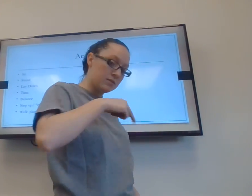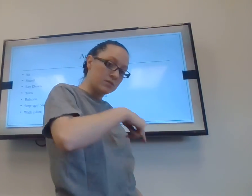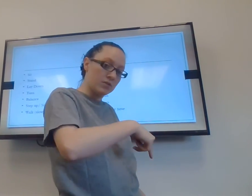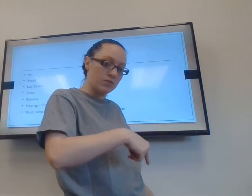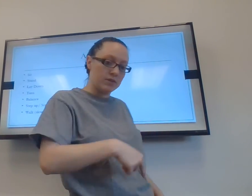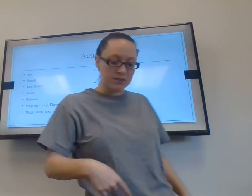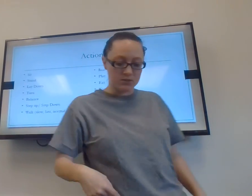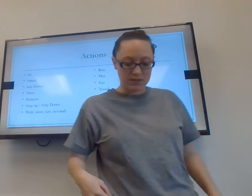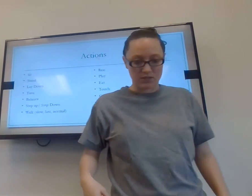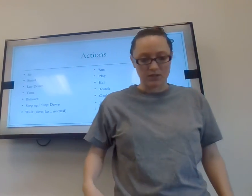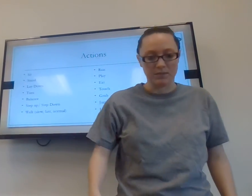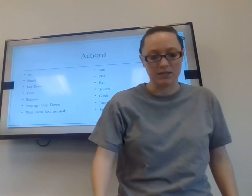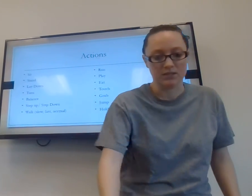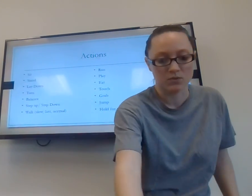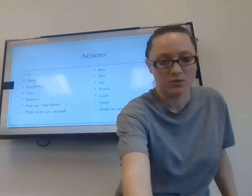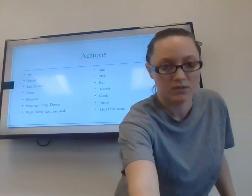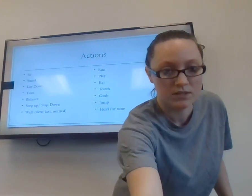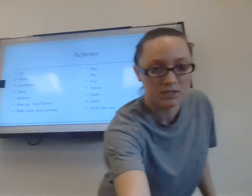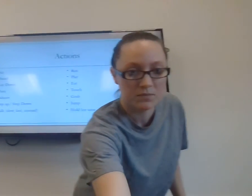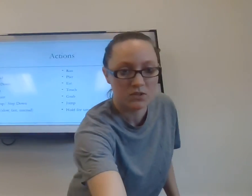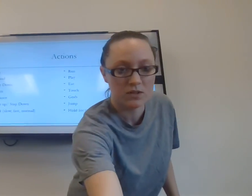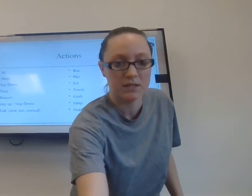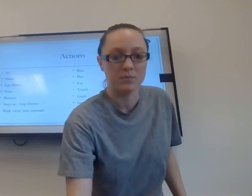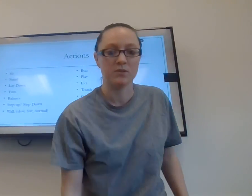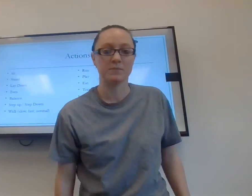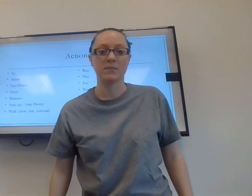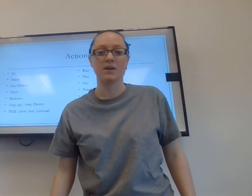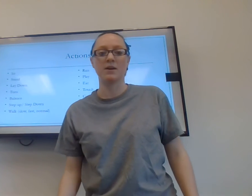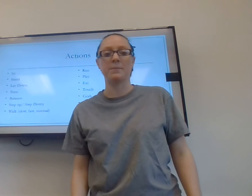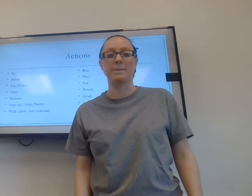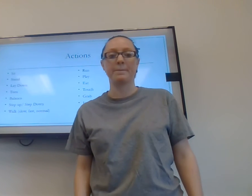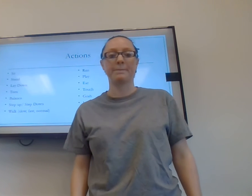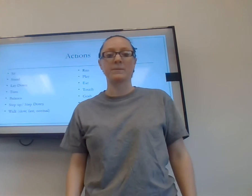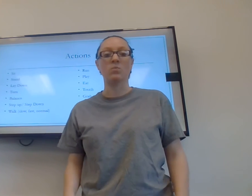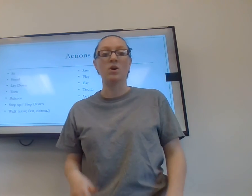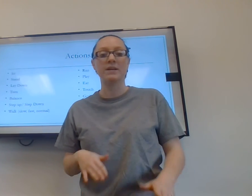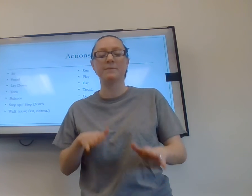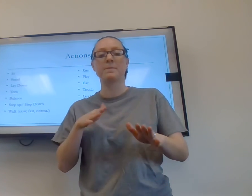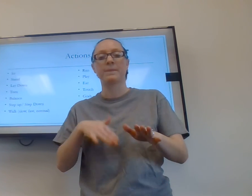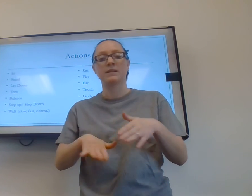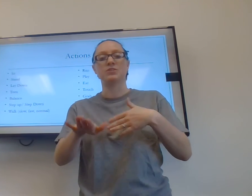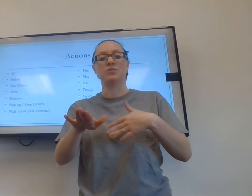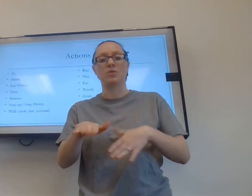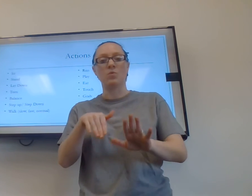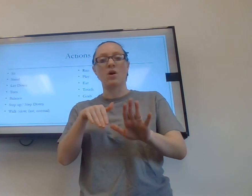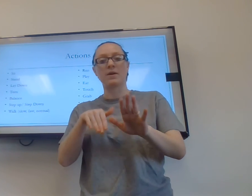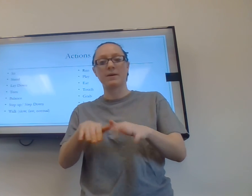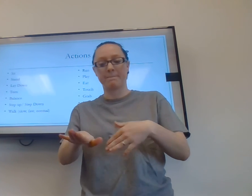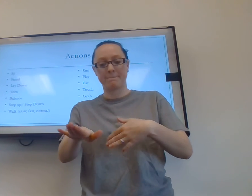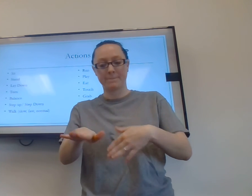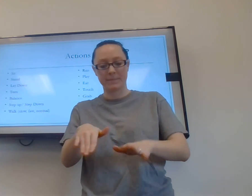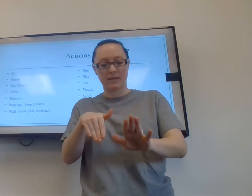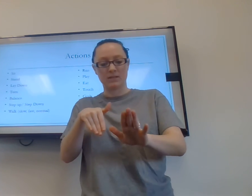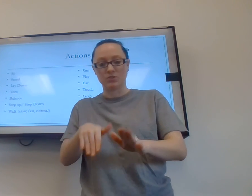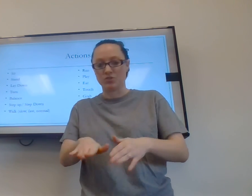So go down this way. Sorry, I'm hitting this cord. It's turning my computer. Walking. So you want to walk. Just your